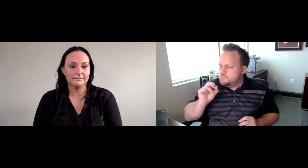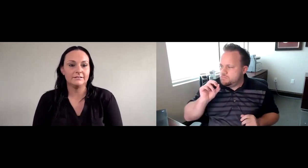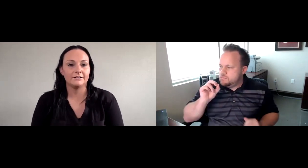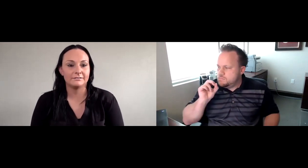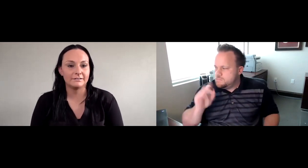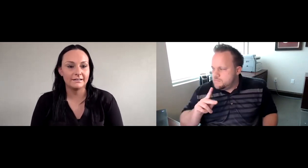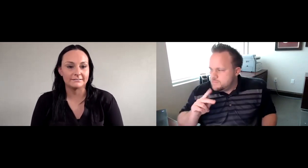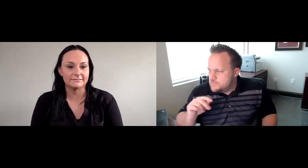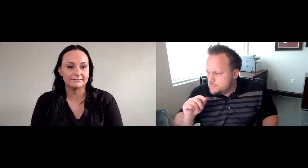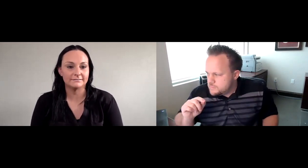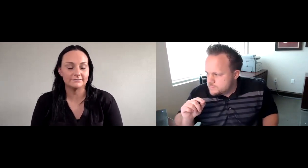All right.